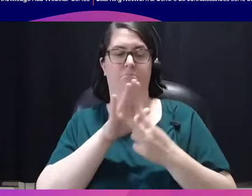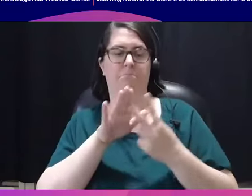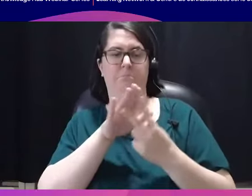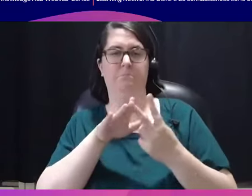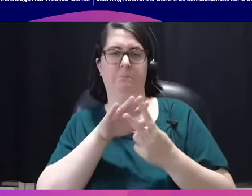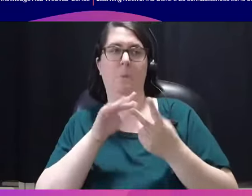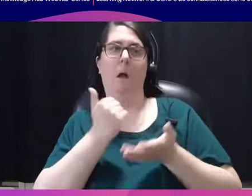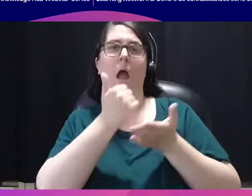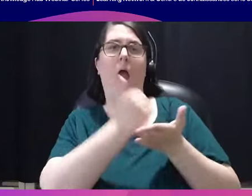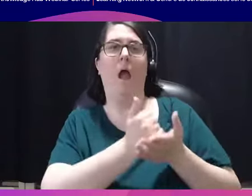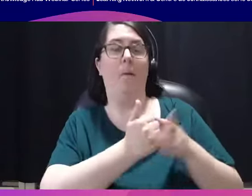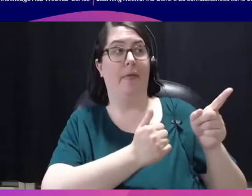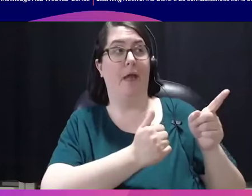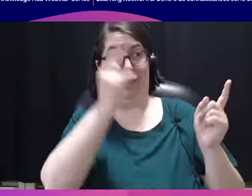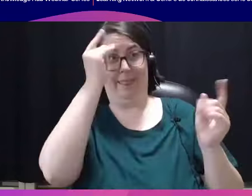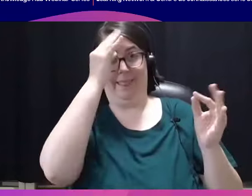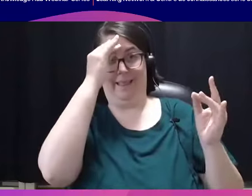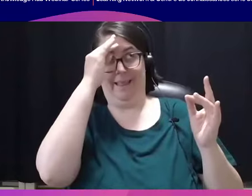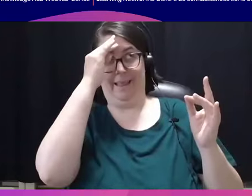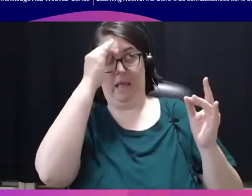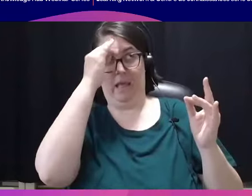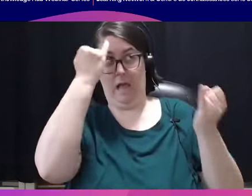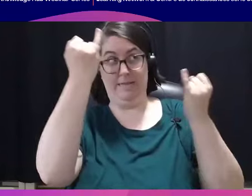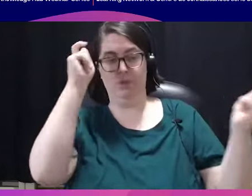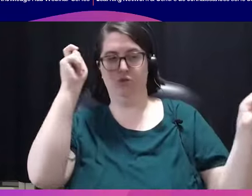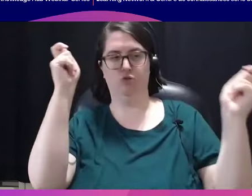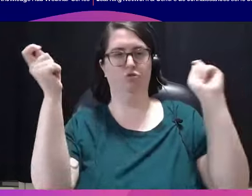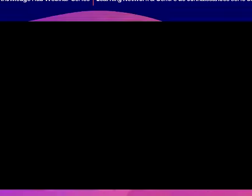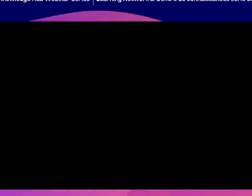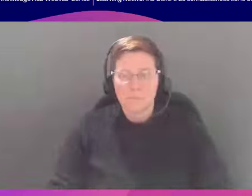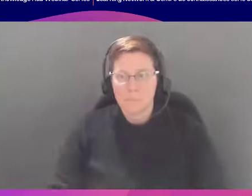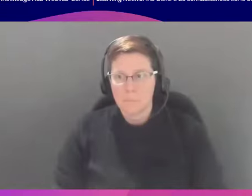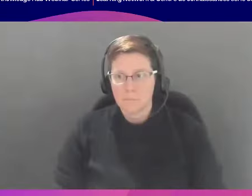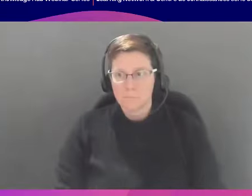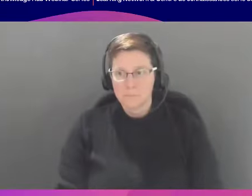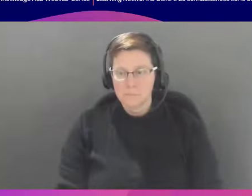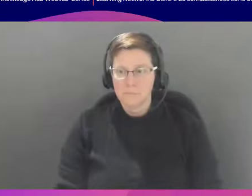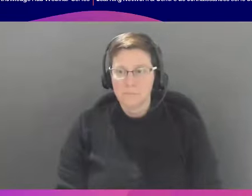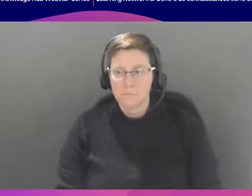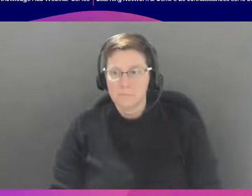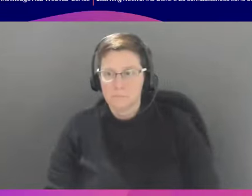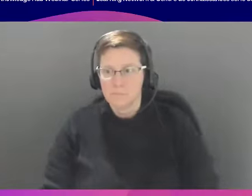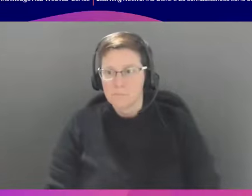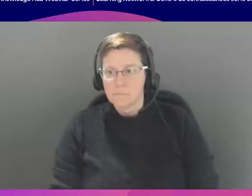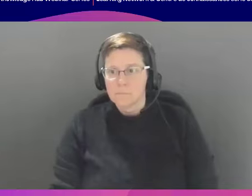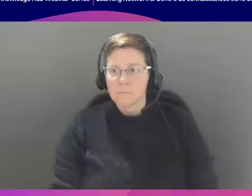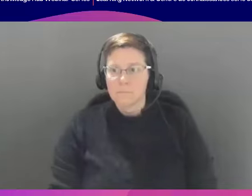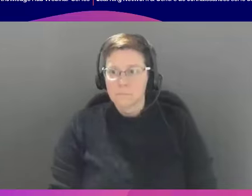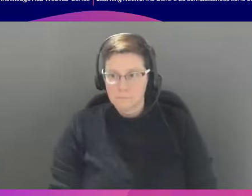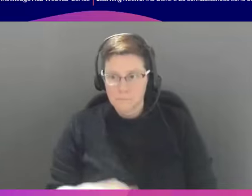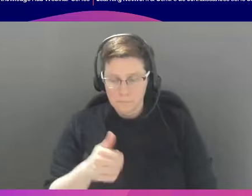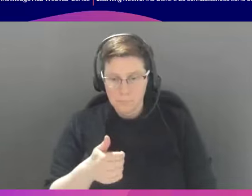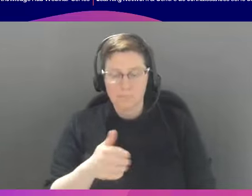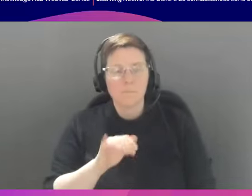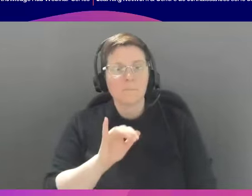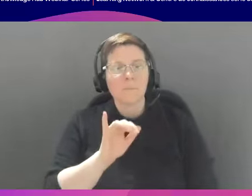incel clients reframe some of their incel ideology and their worldview. But also person-centered